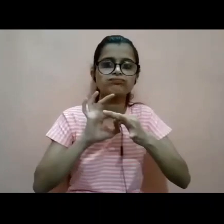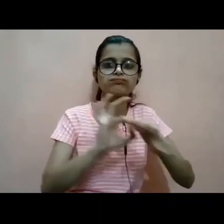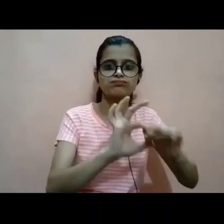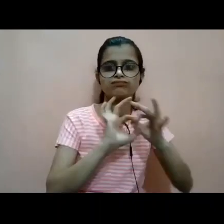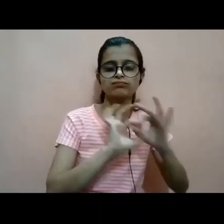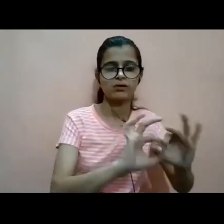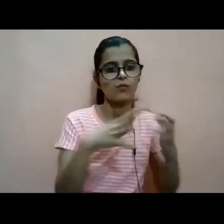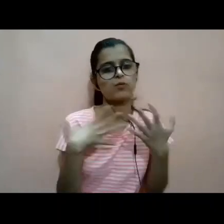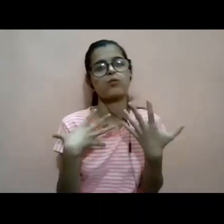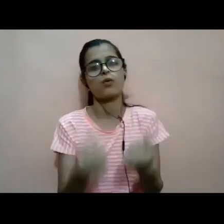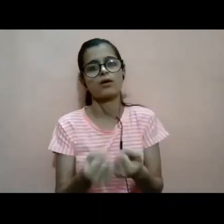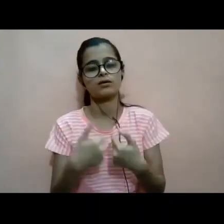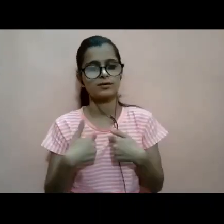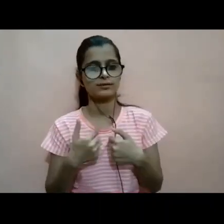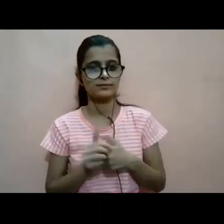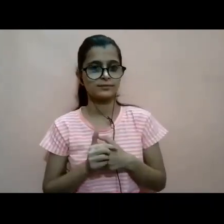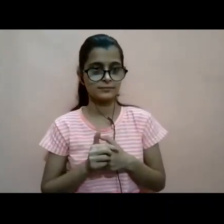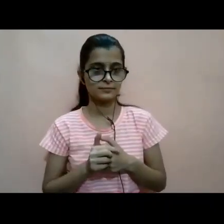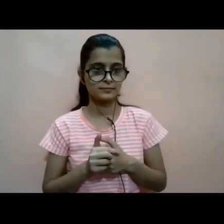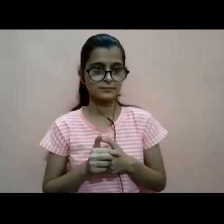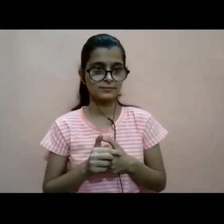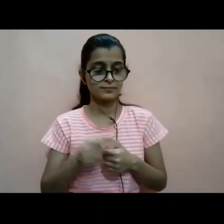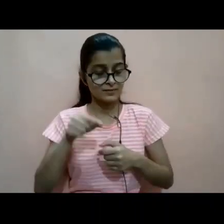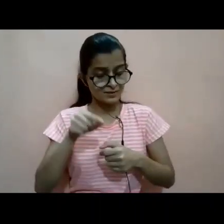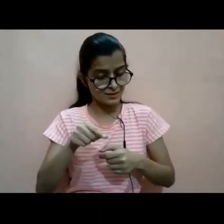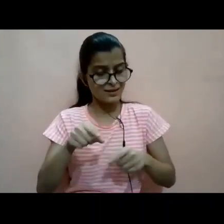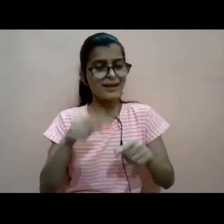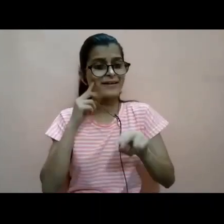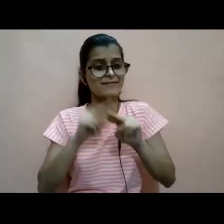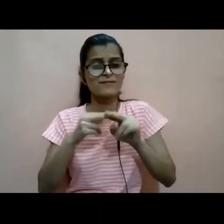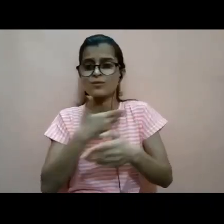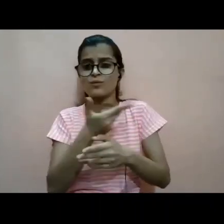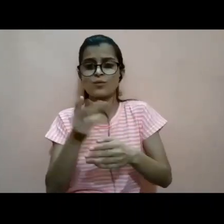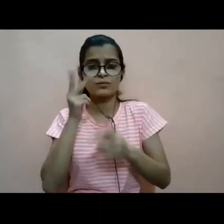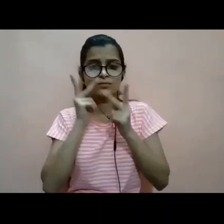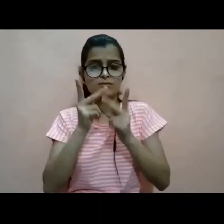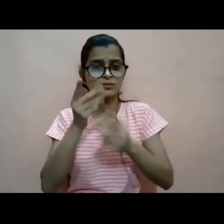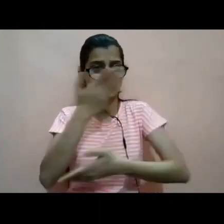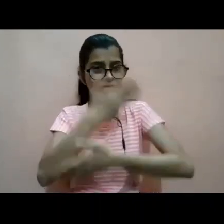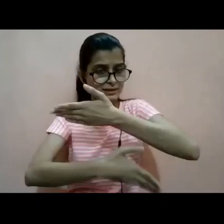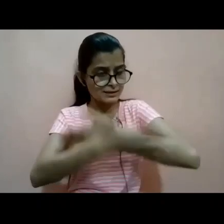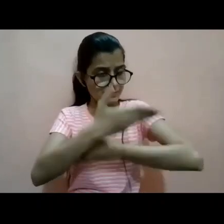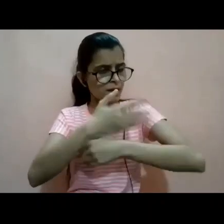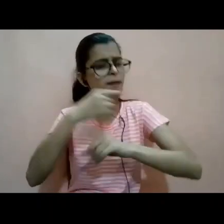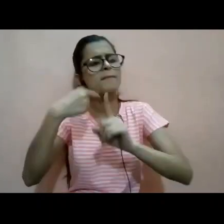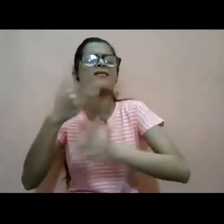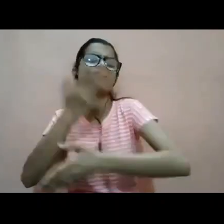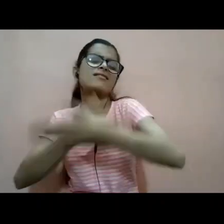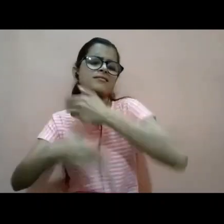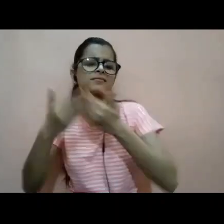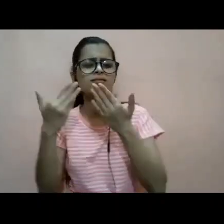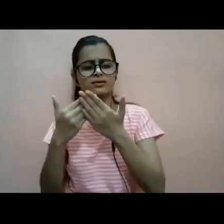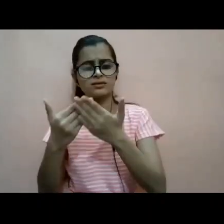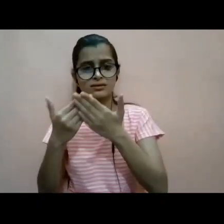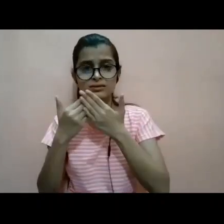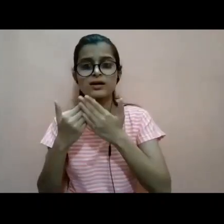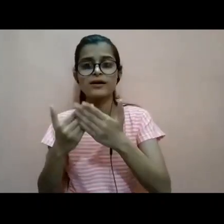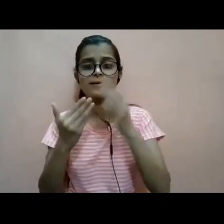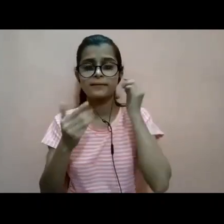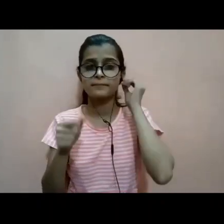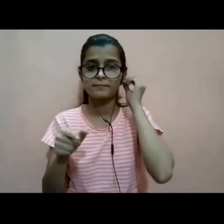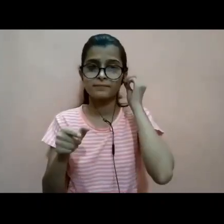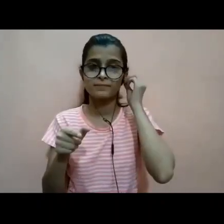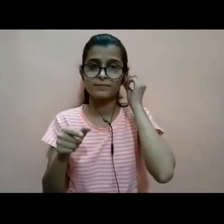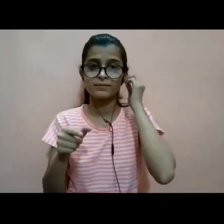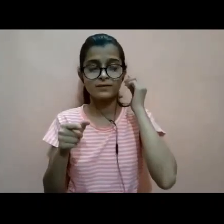And it seems to me that disability and disability studies already have a lot